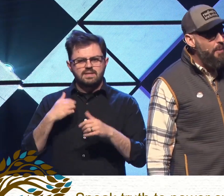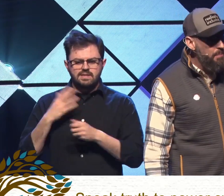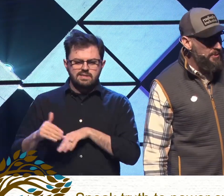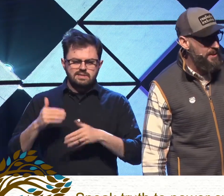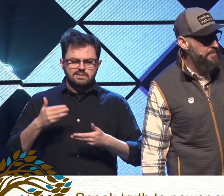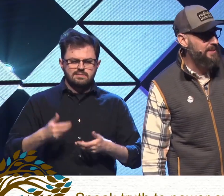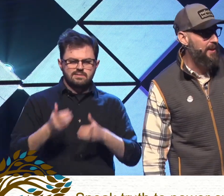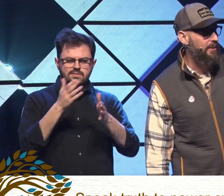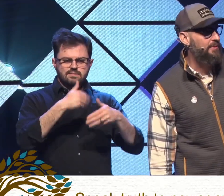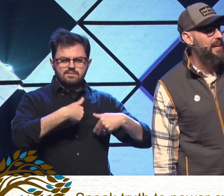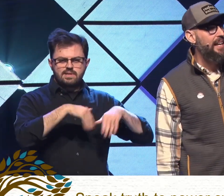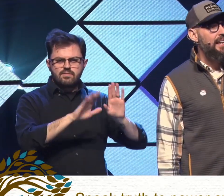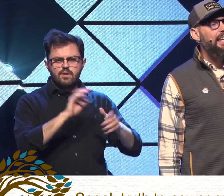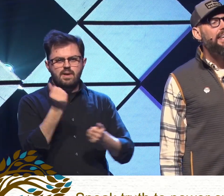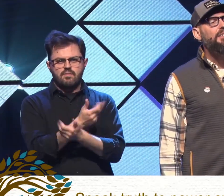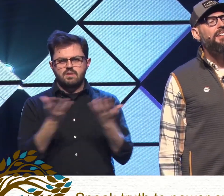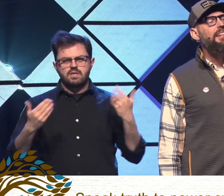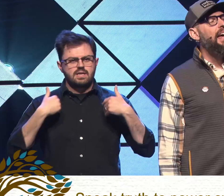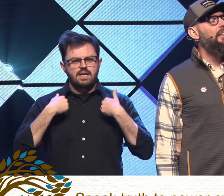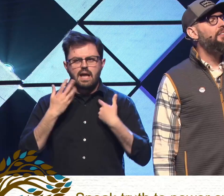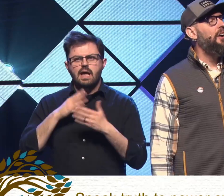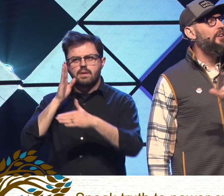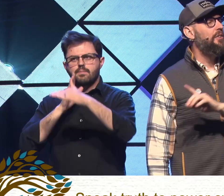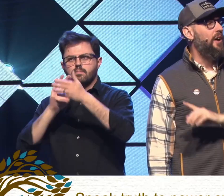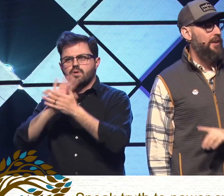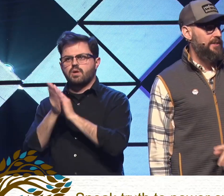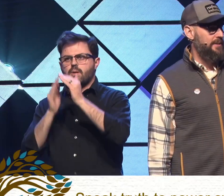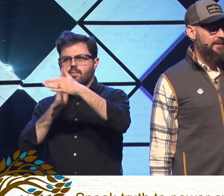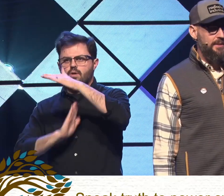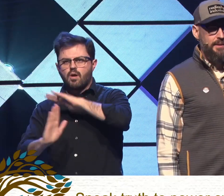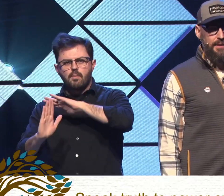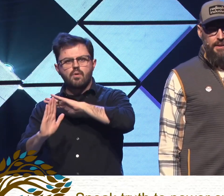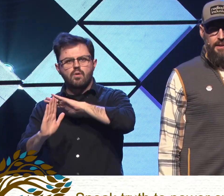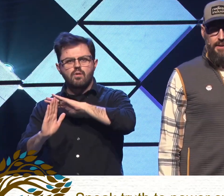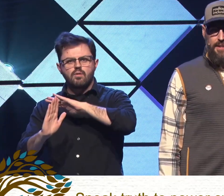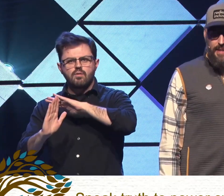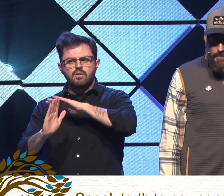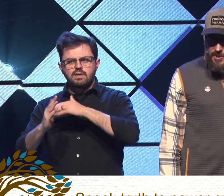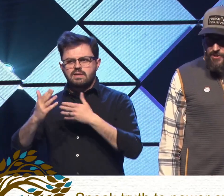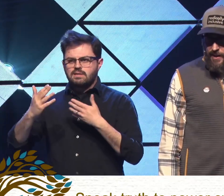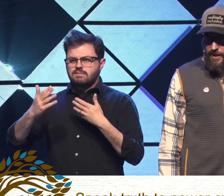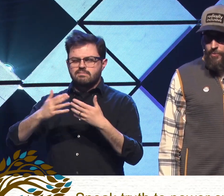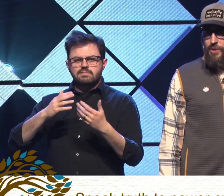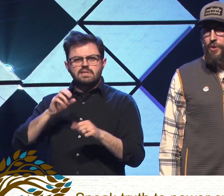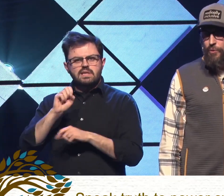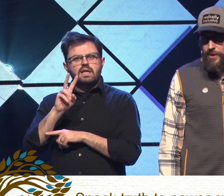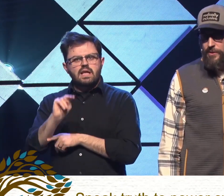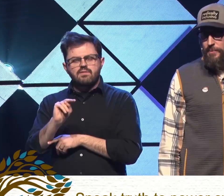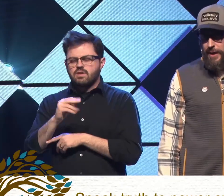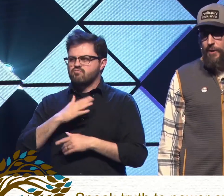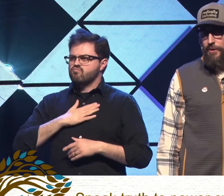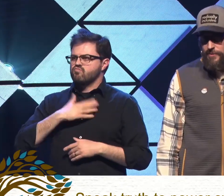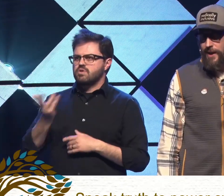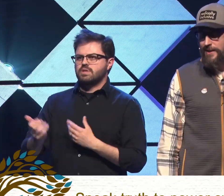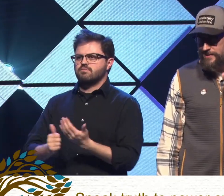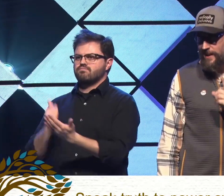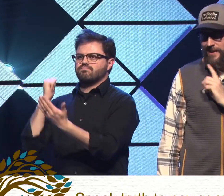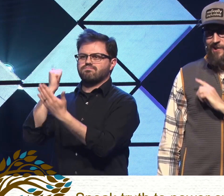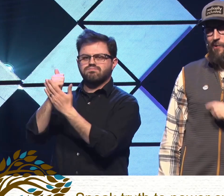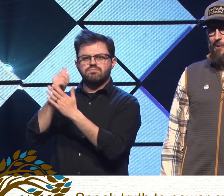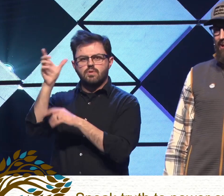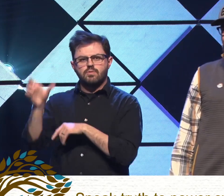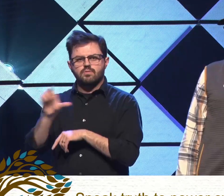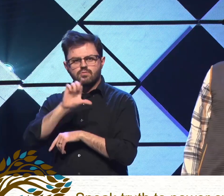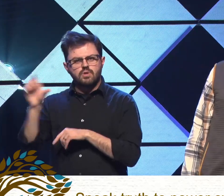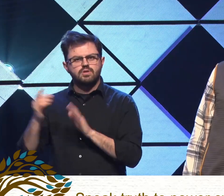and humbled himself even to death on a cross, to demonstrate what the real power of God is